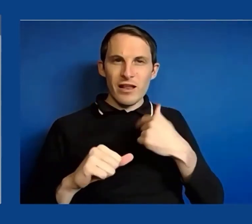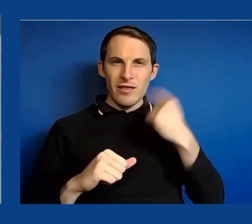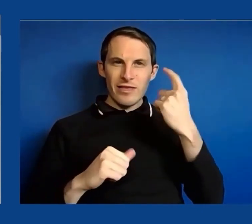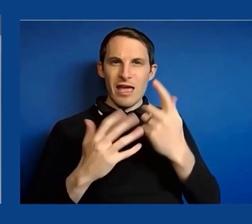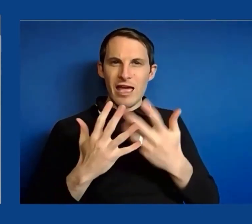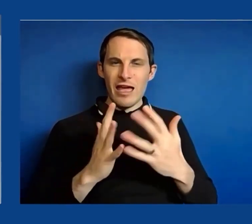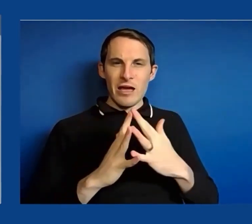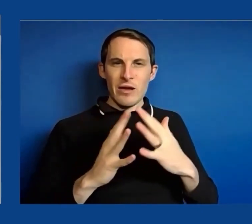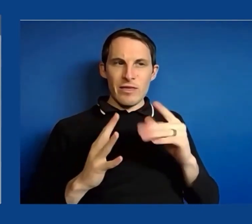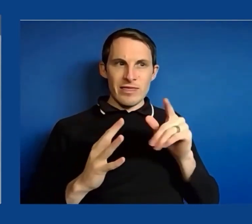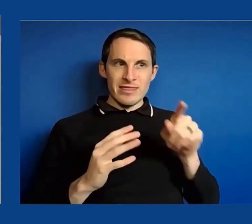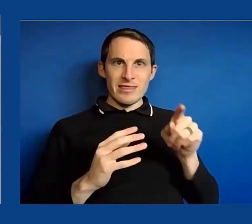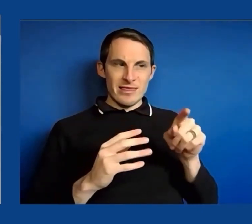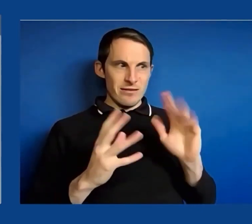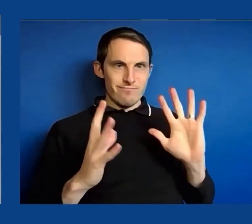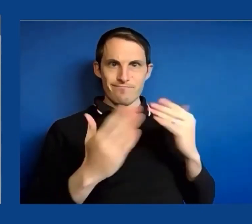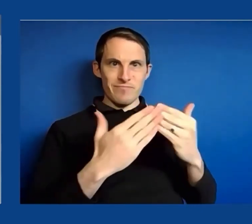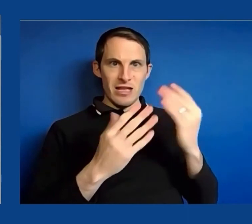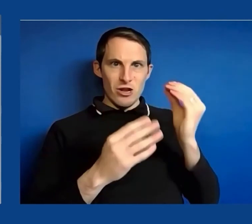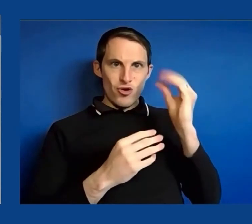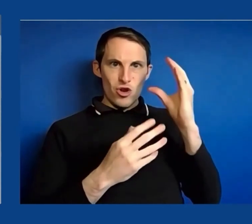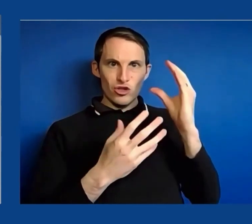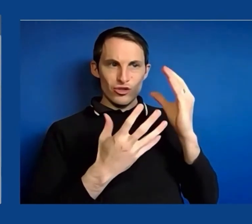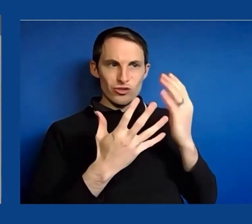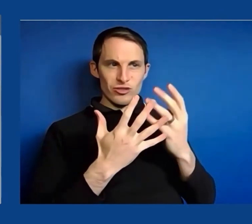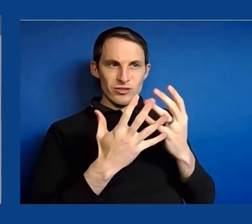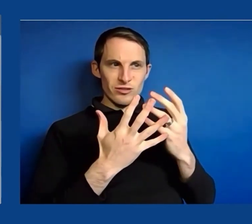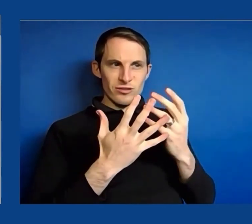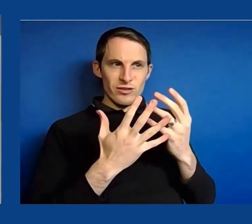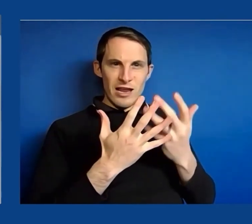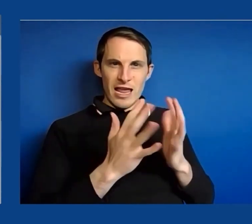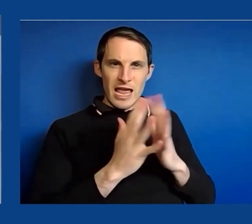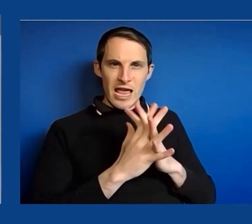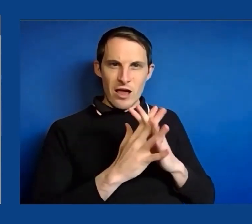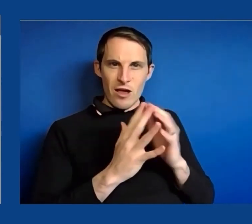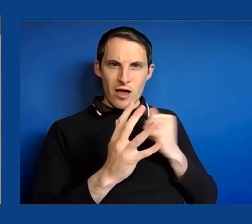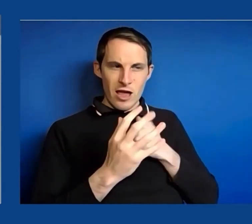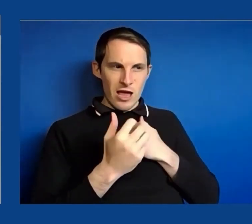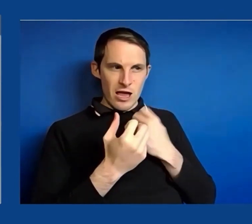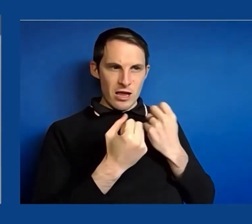transition that knowledge using...